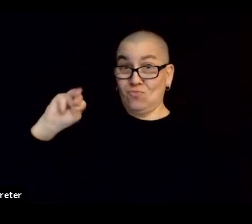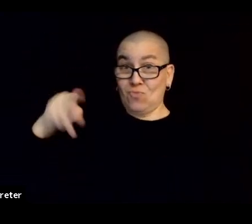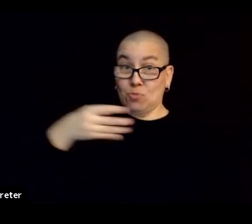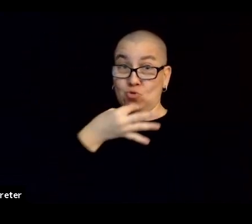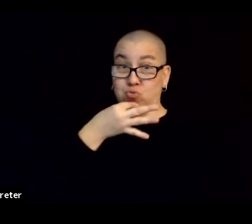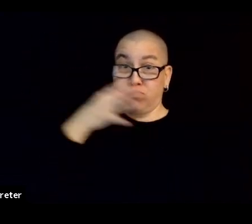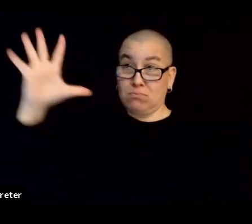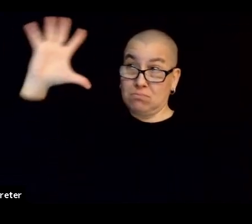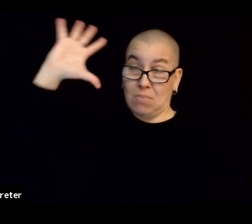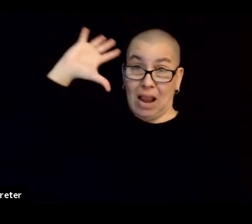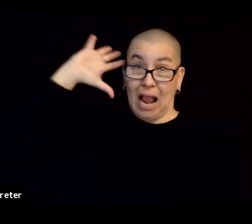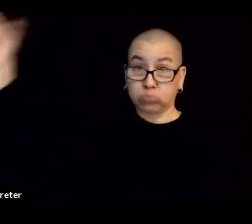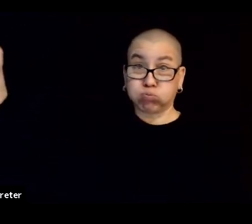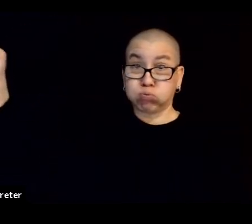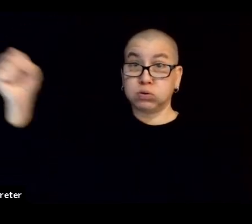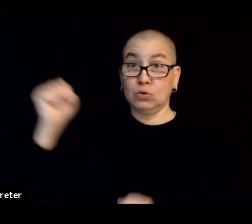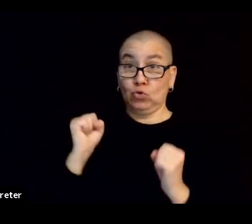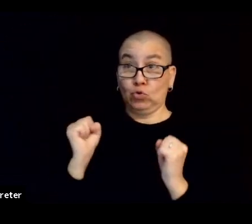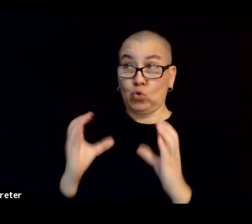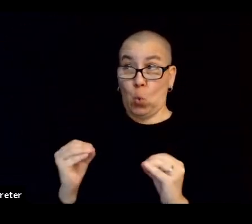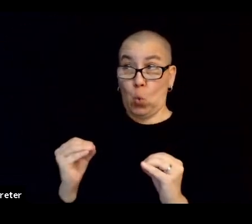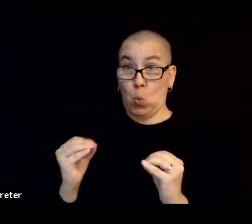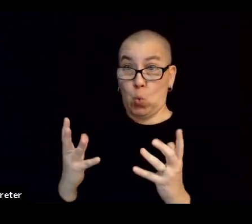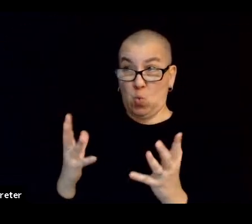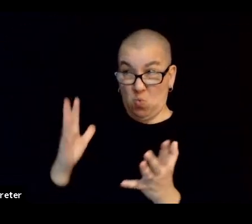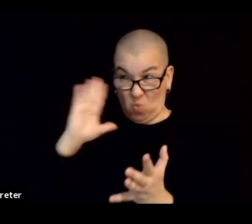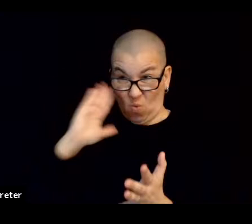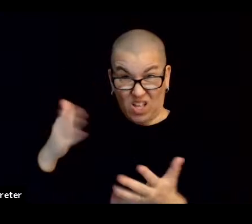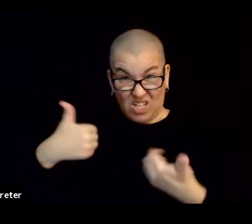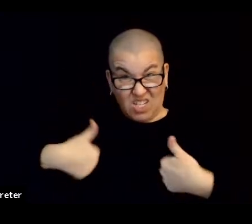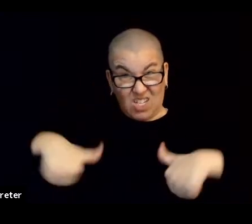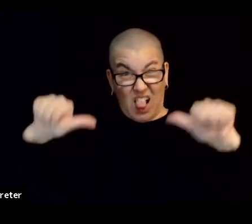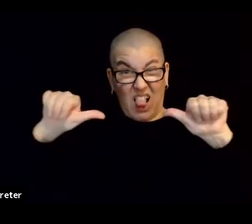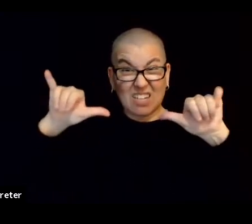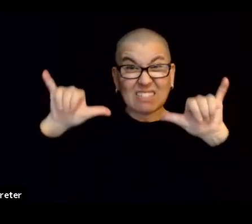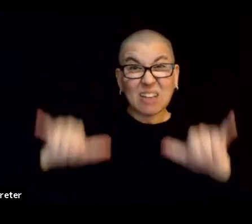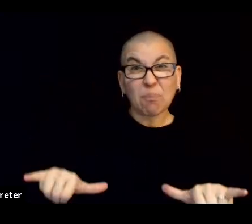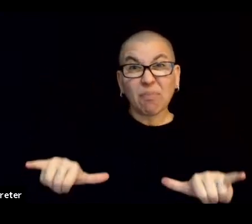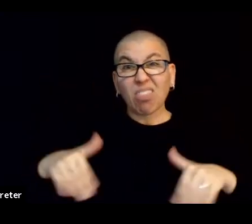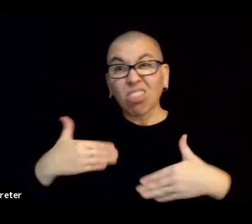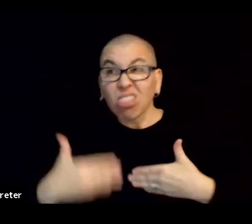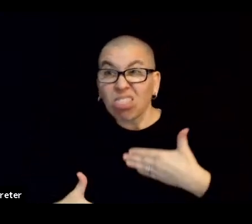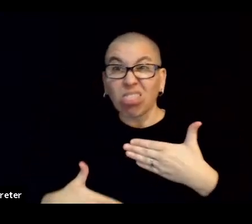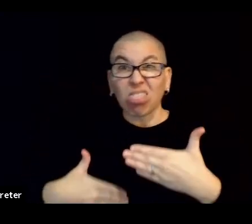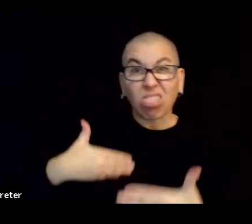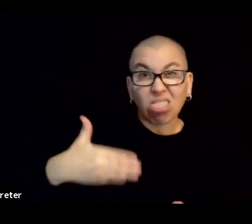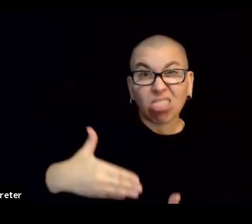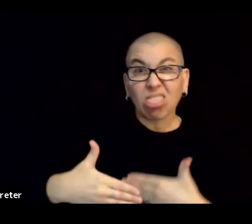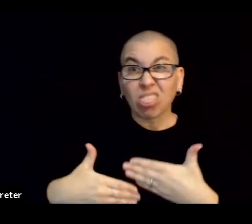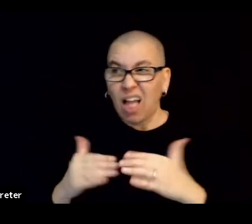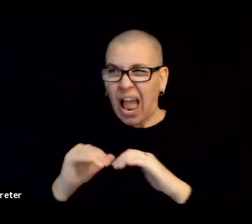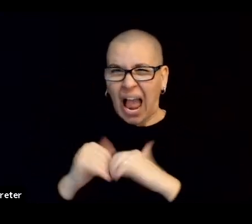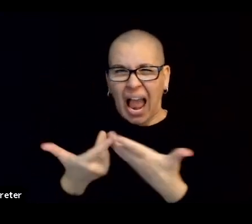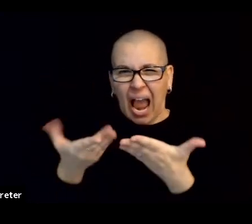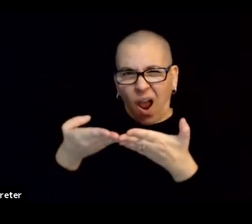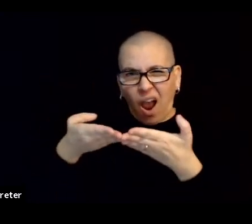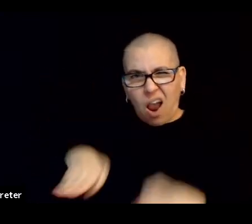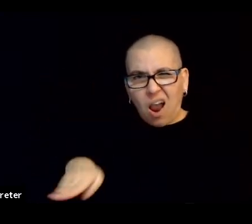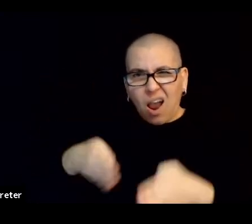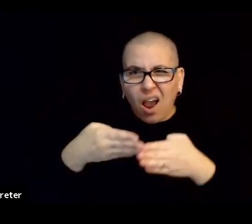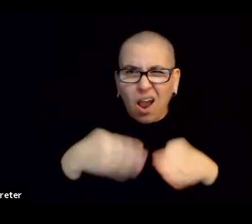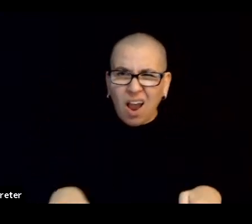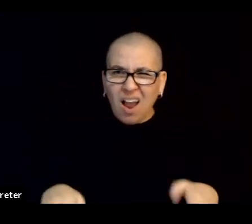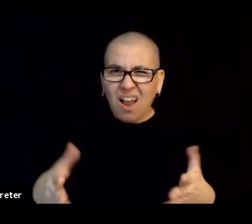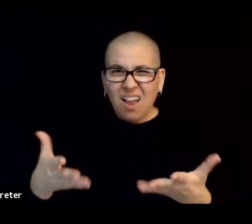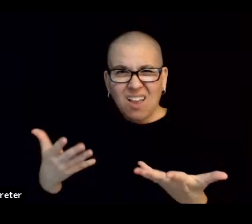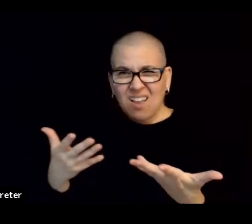what he said about how it's going to be allocated, and if you have any sense at all about how much more